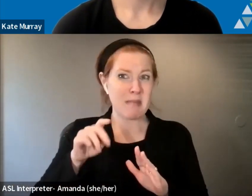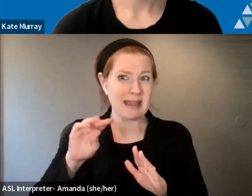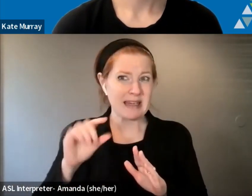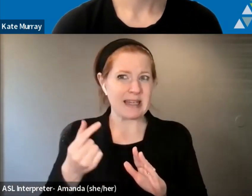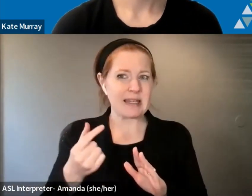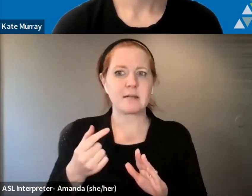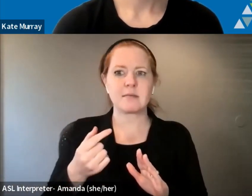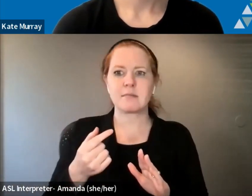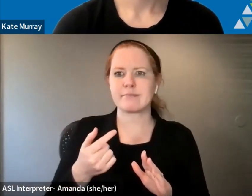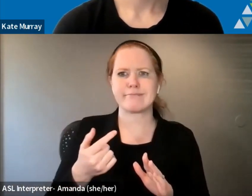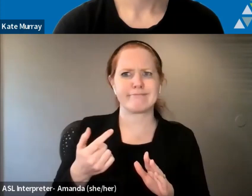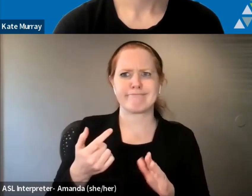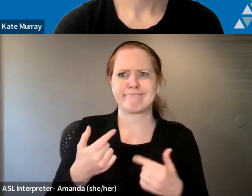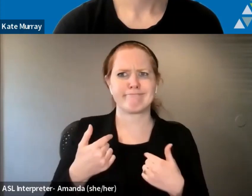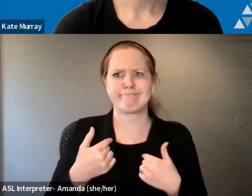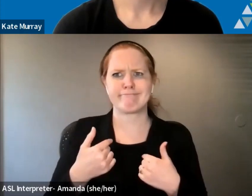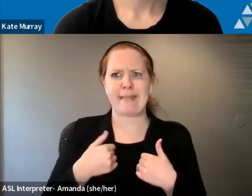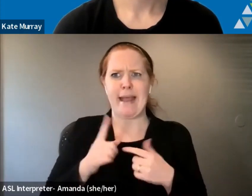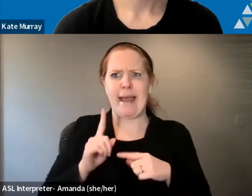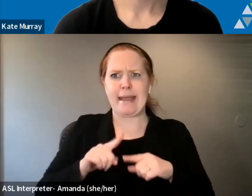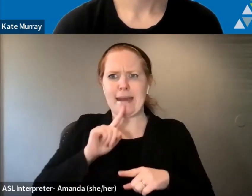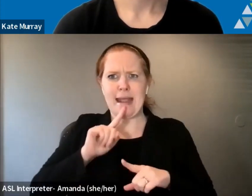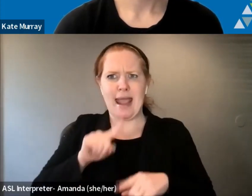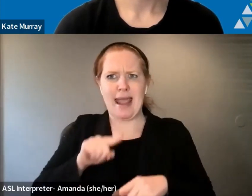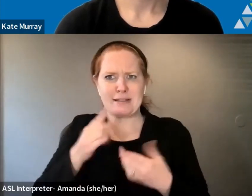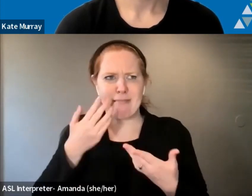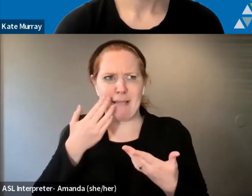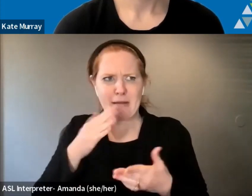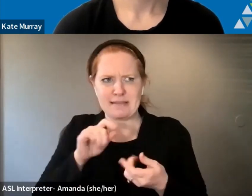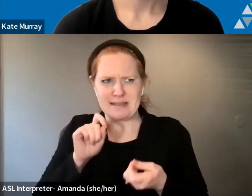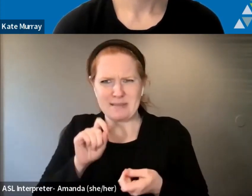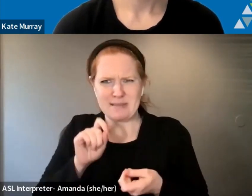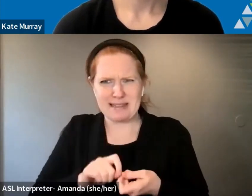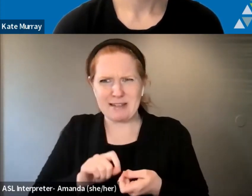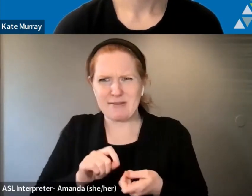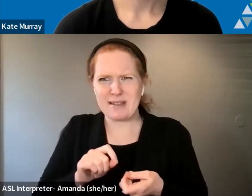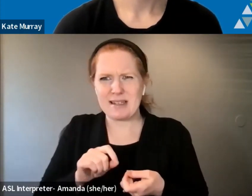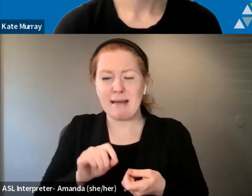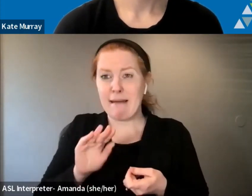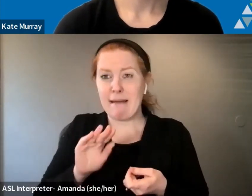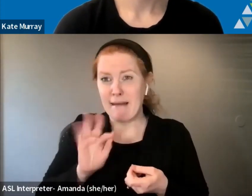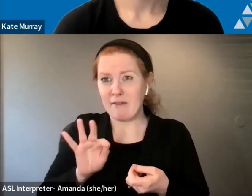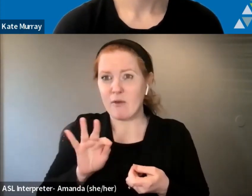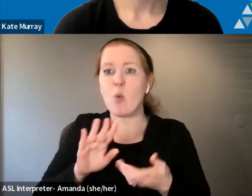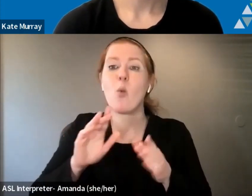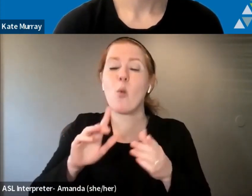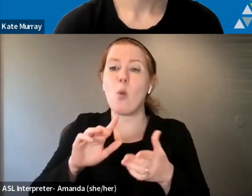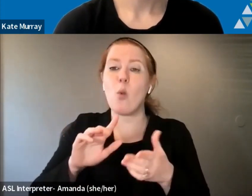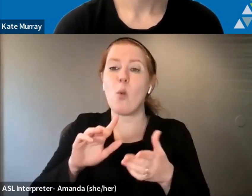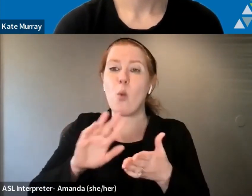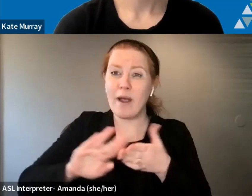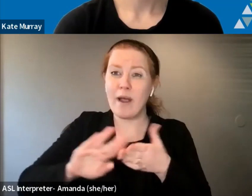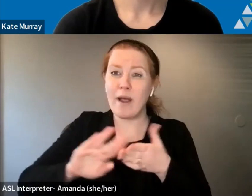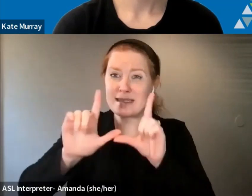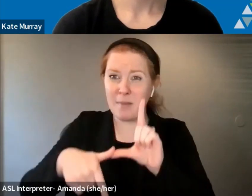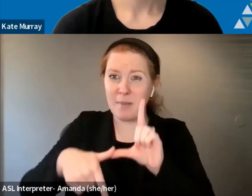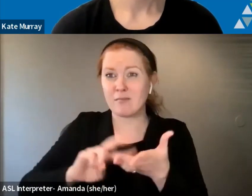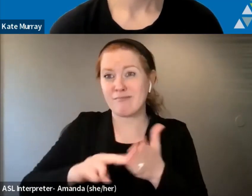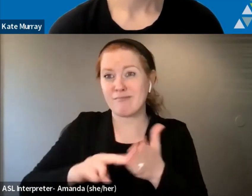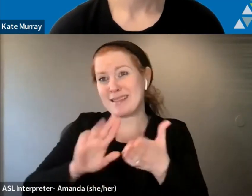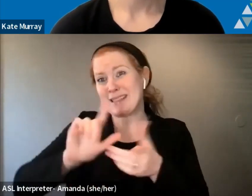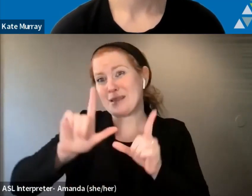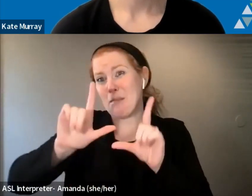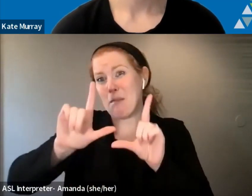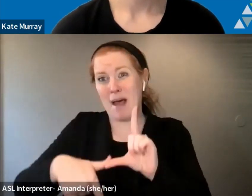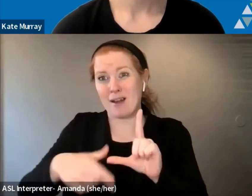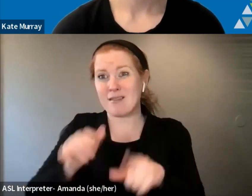can't answer that without knowing specifically. If a waiver is expired, it means it's expired and it's not